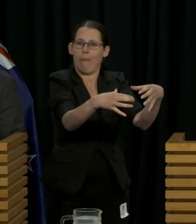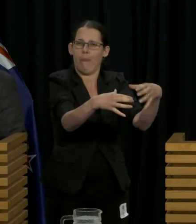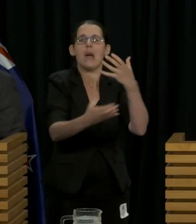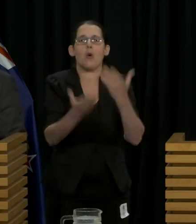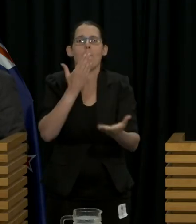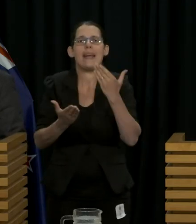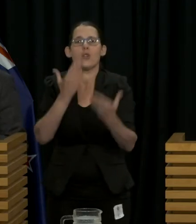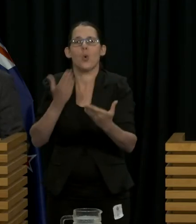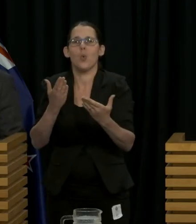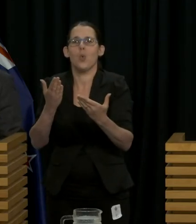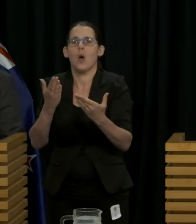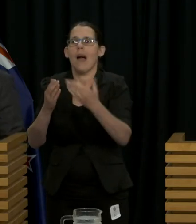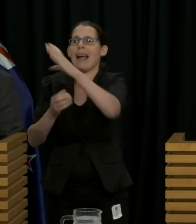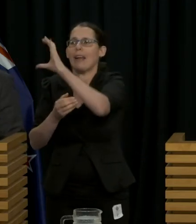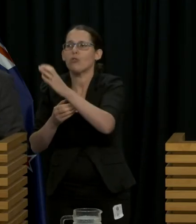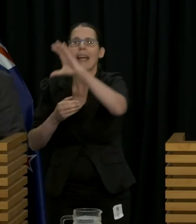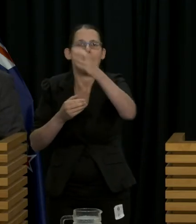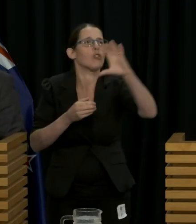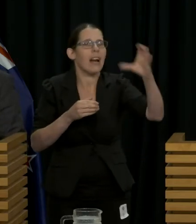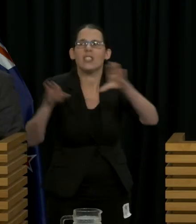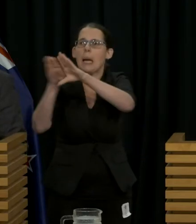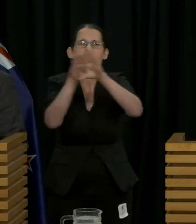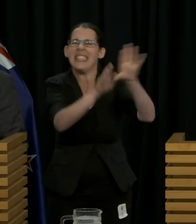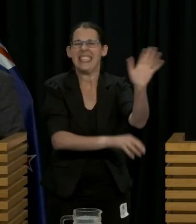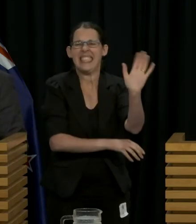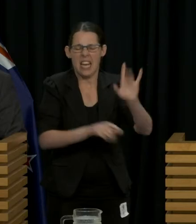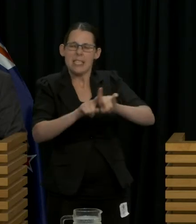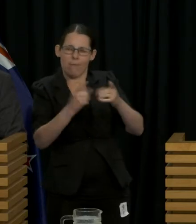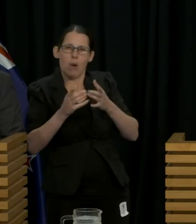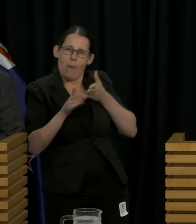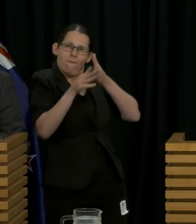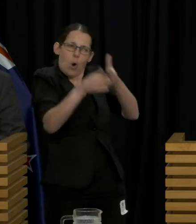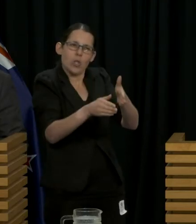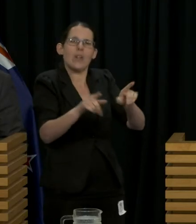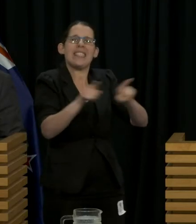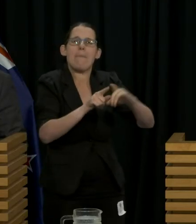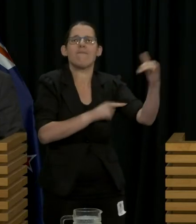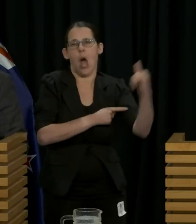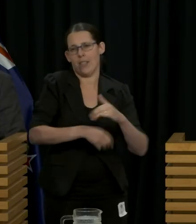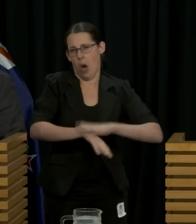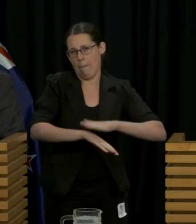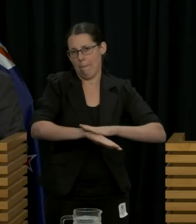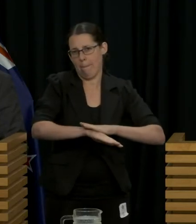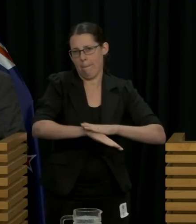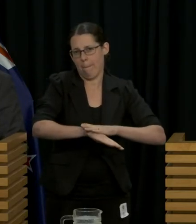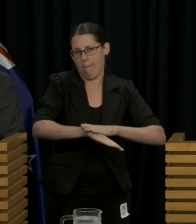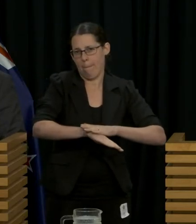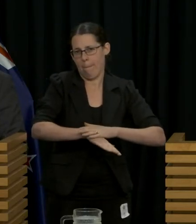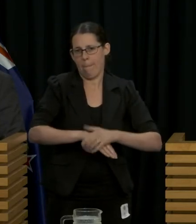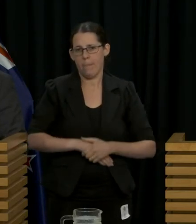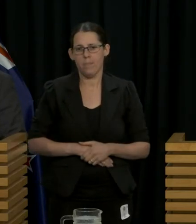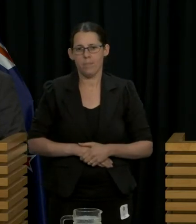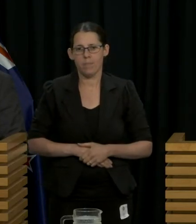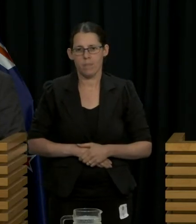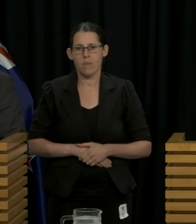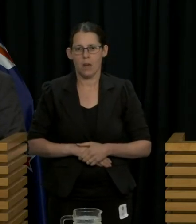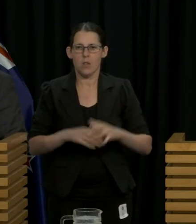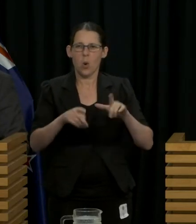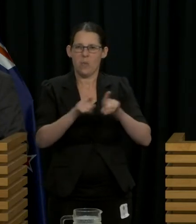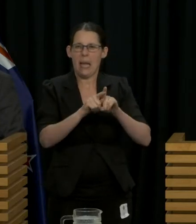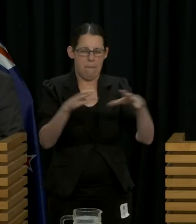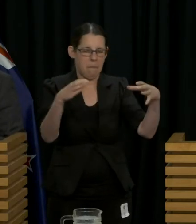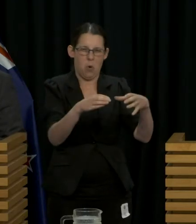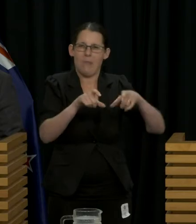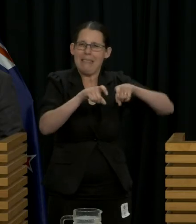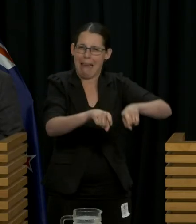countries, because we know that there has been in-flight transmission. So we're continuing to look at whether there are further refinements that can be made